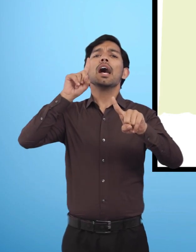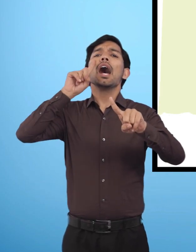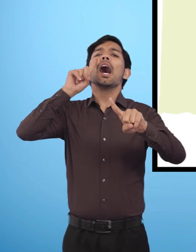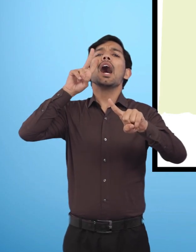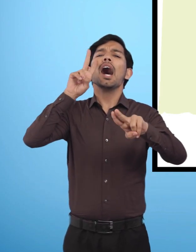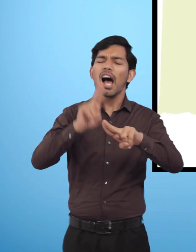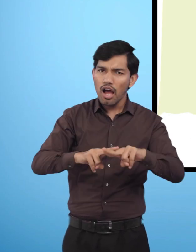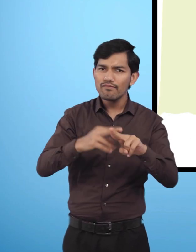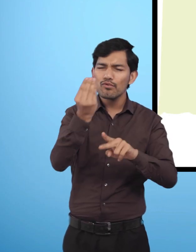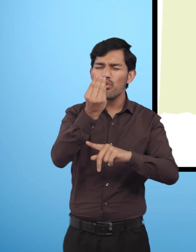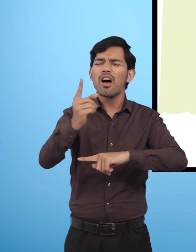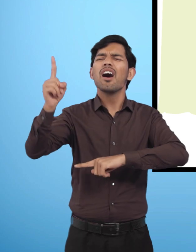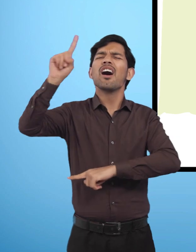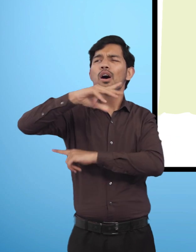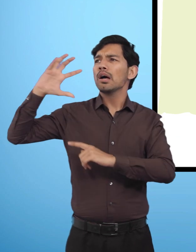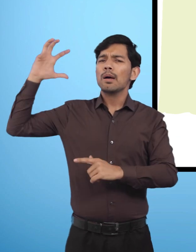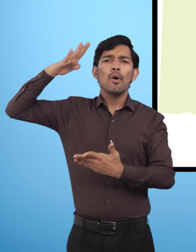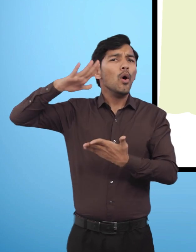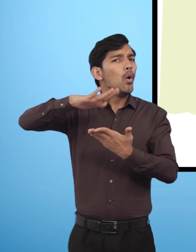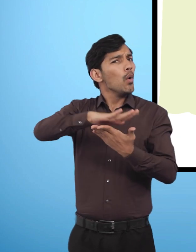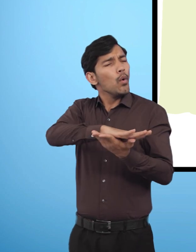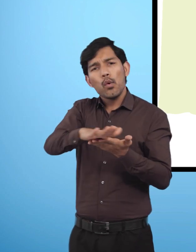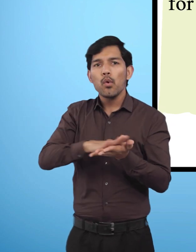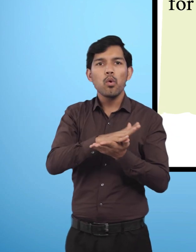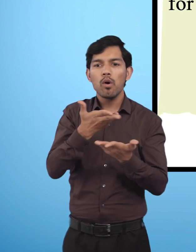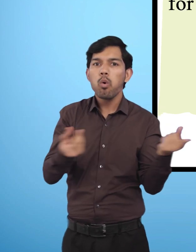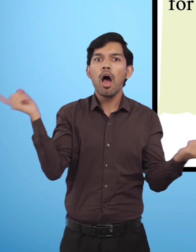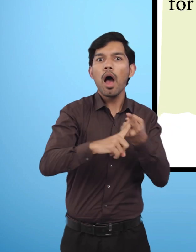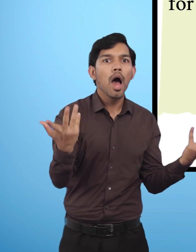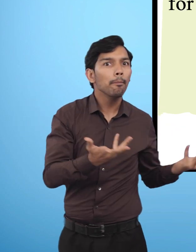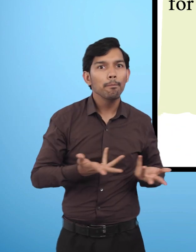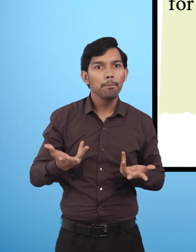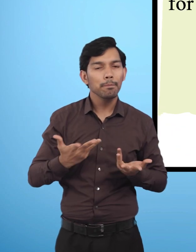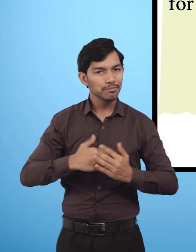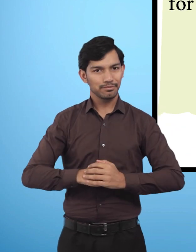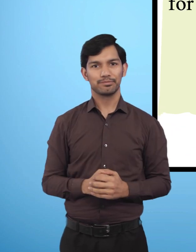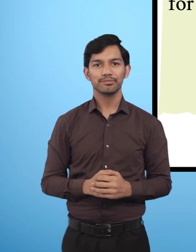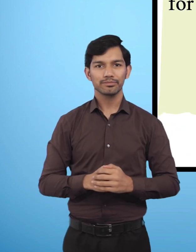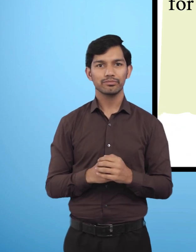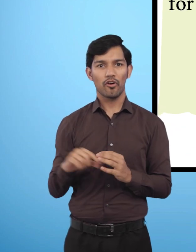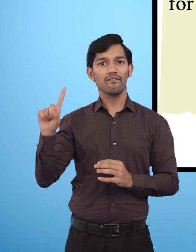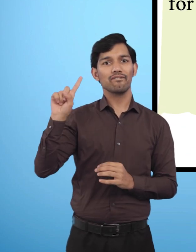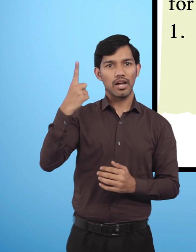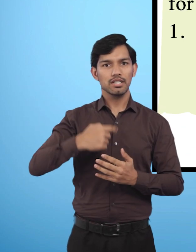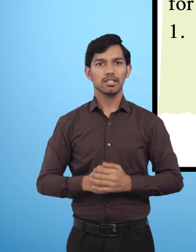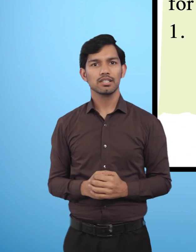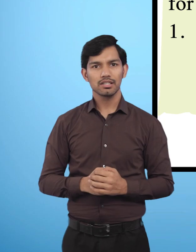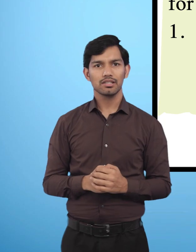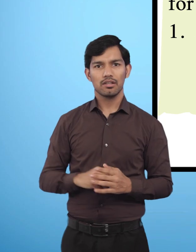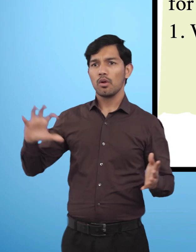What will happen if the sun is not visible for a few days? 1. We may